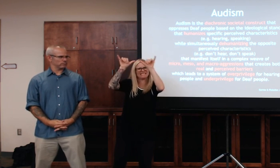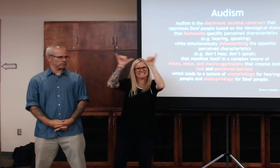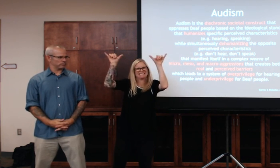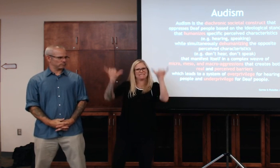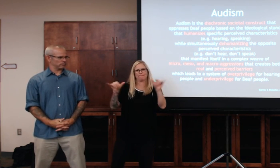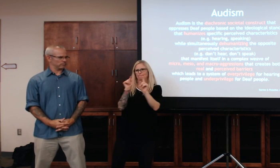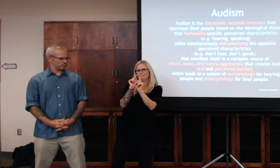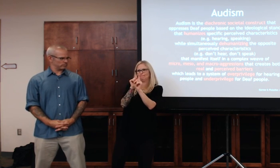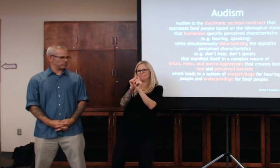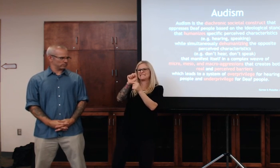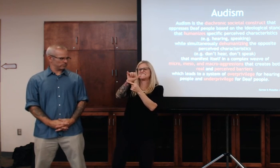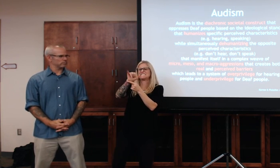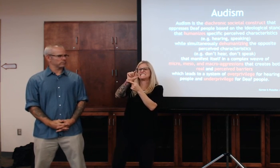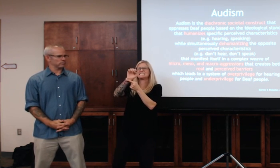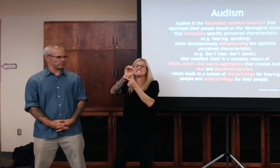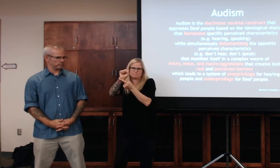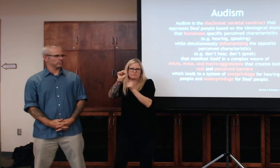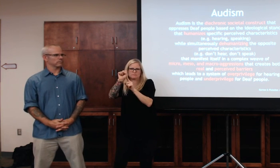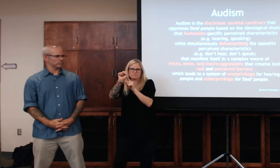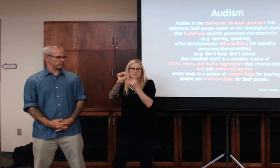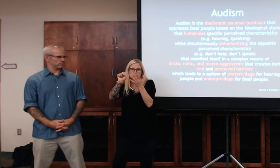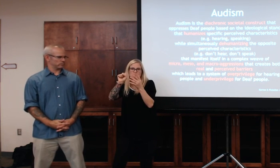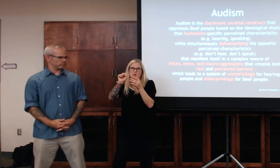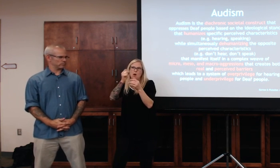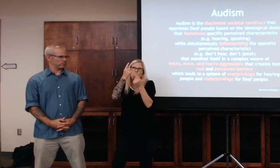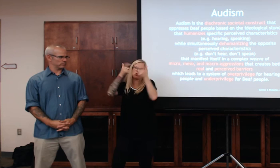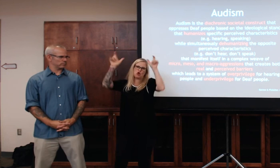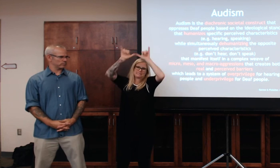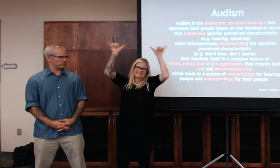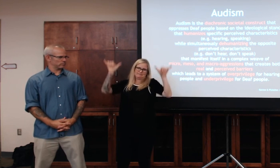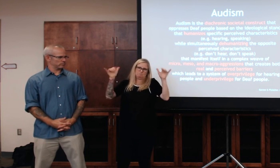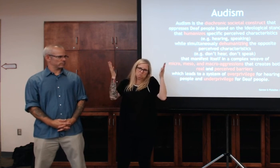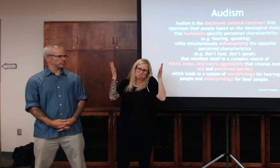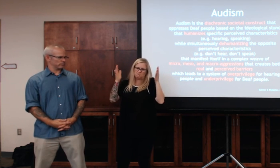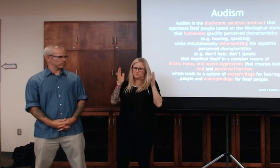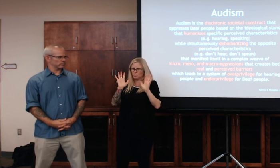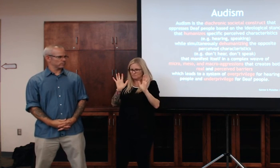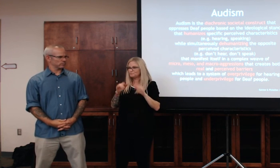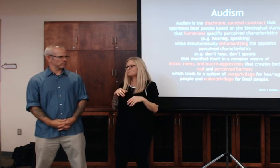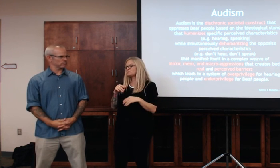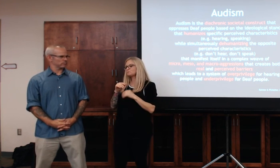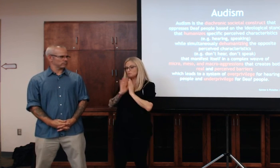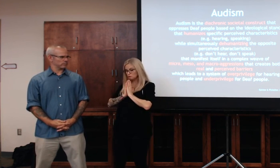And that's related to this system. It's that systematic oppression. That's one of the large systems.